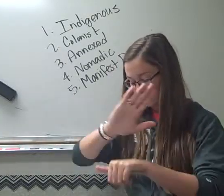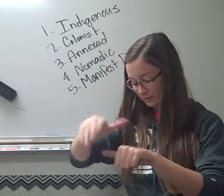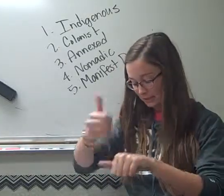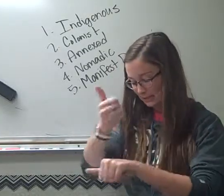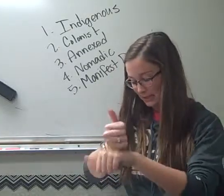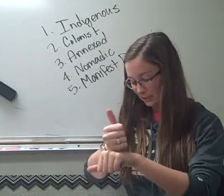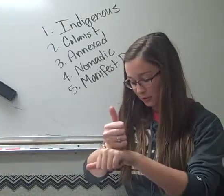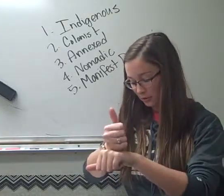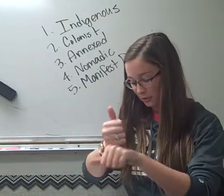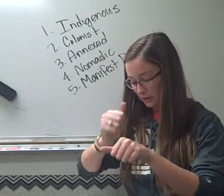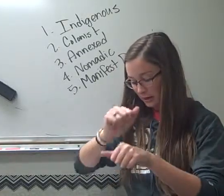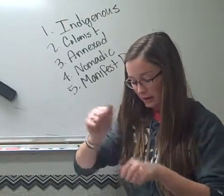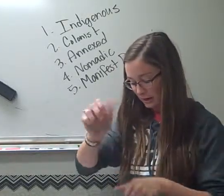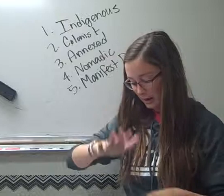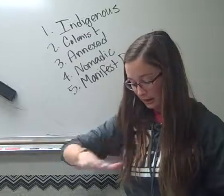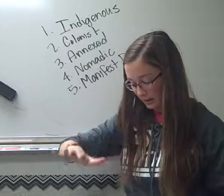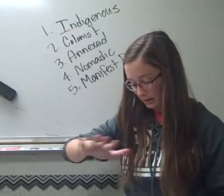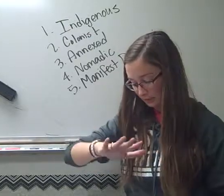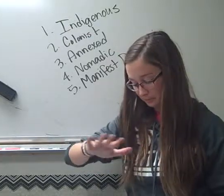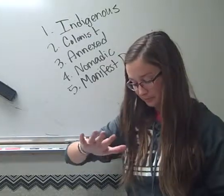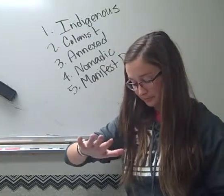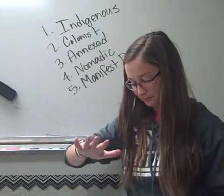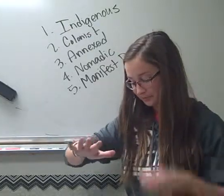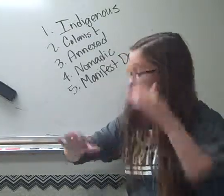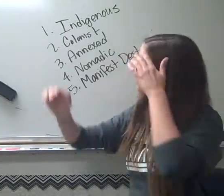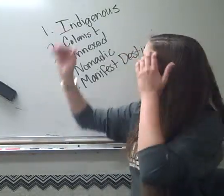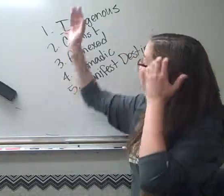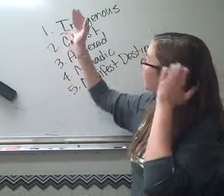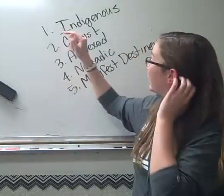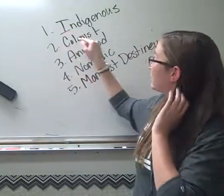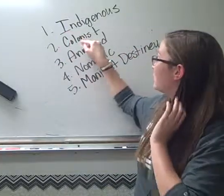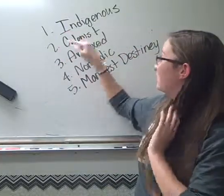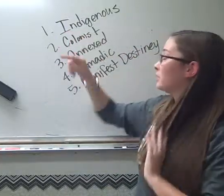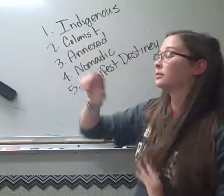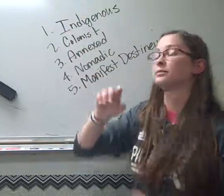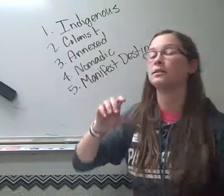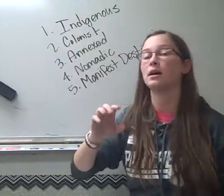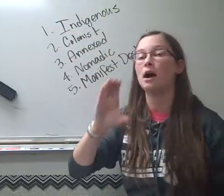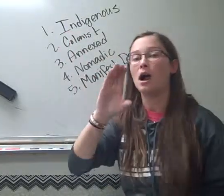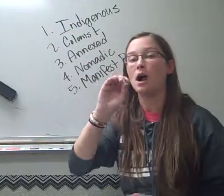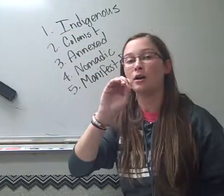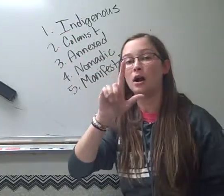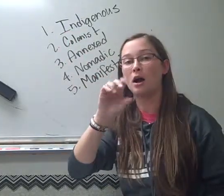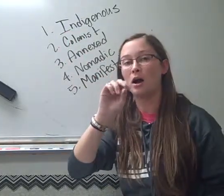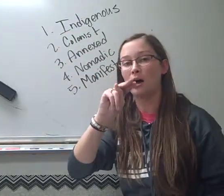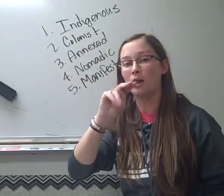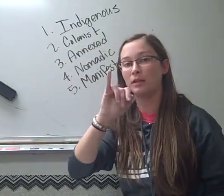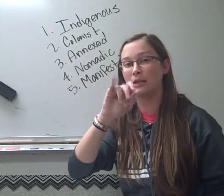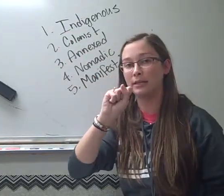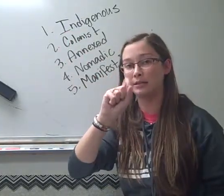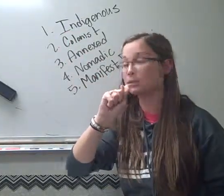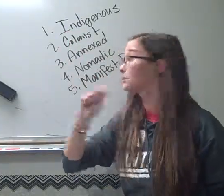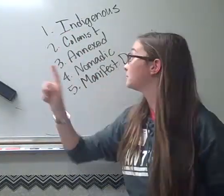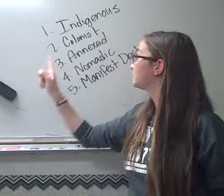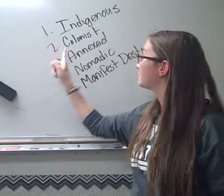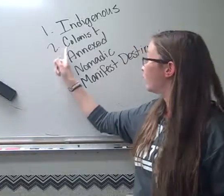to settle an area. The next one. A colonist, right